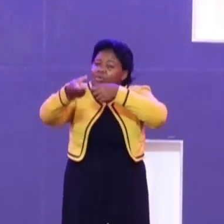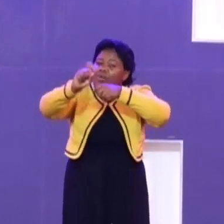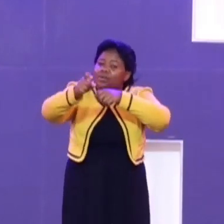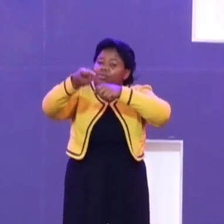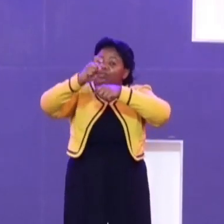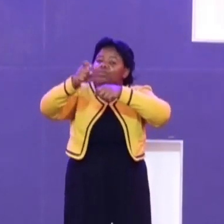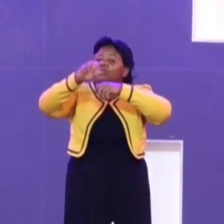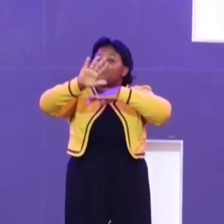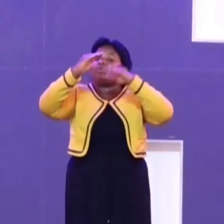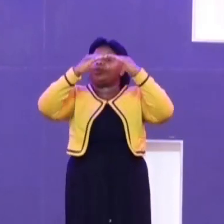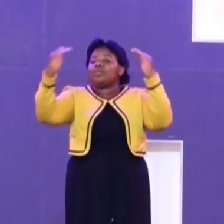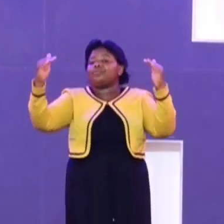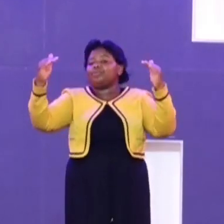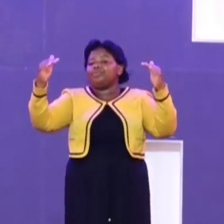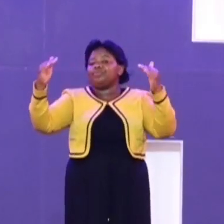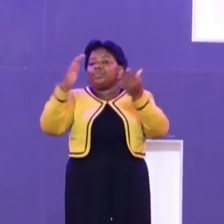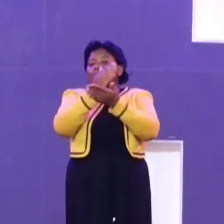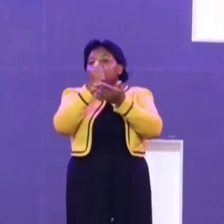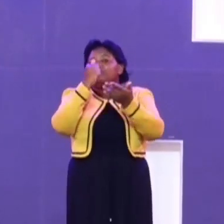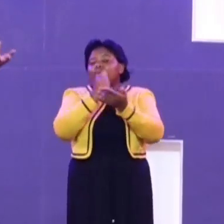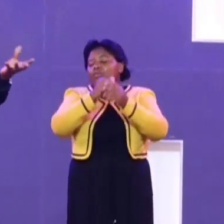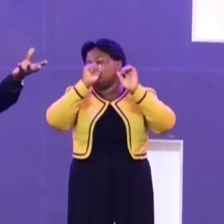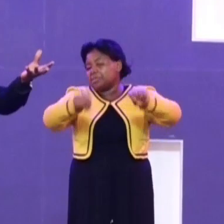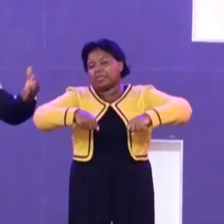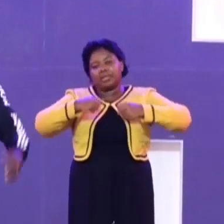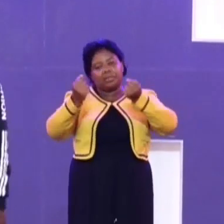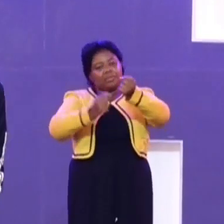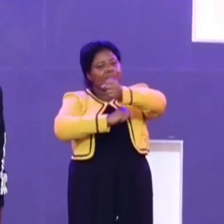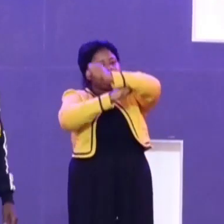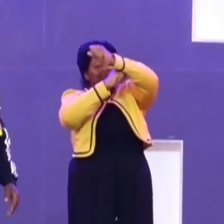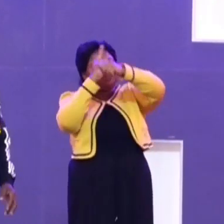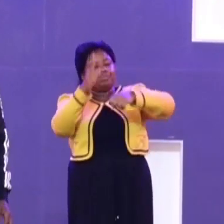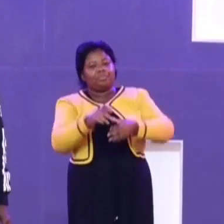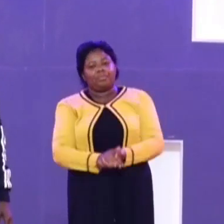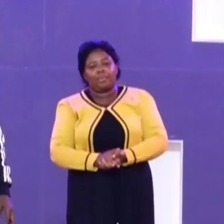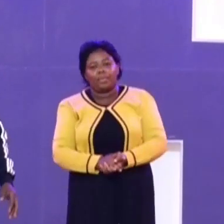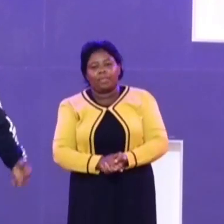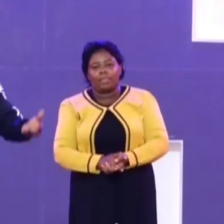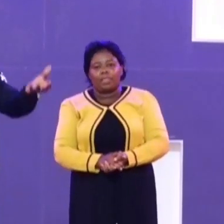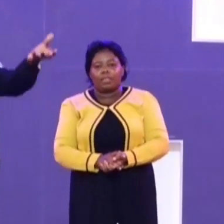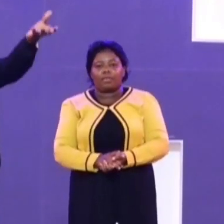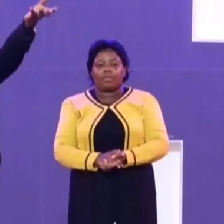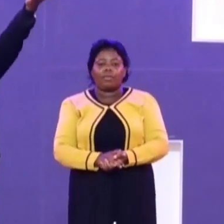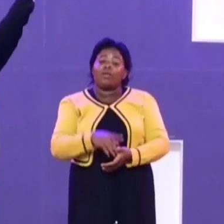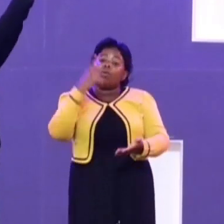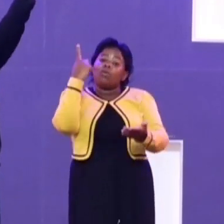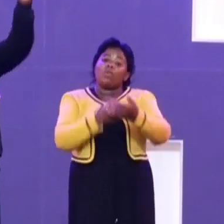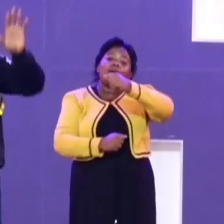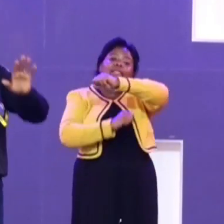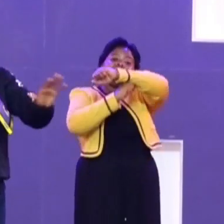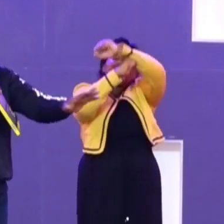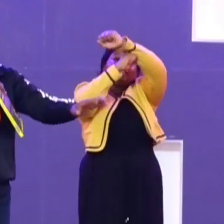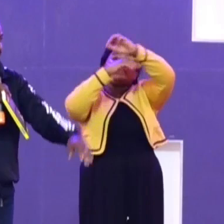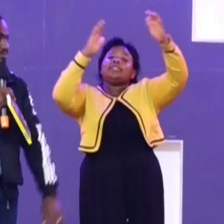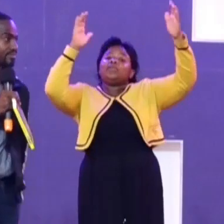can never add another level unto you. Kubanga togenda sobola jiwanirira. Because you will never be able to sustain it. I told you what sustains greatness is